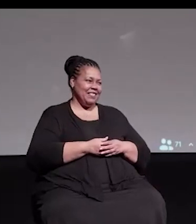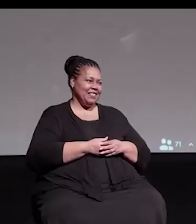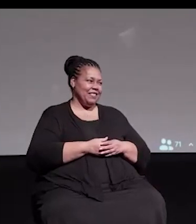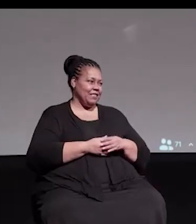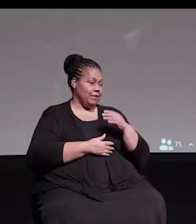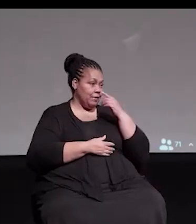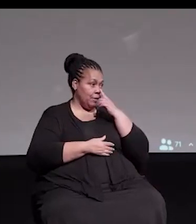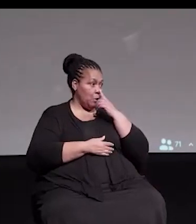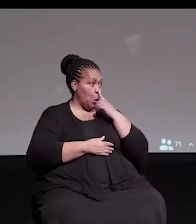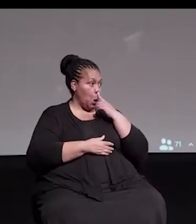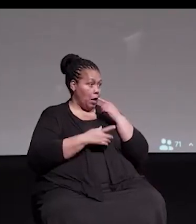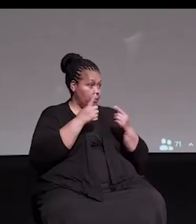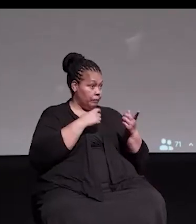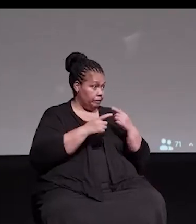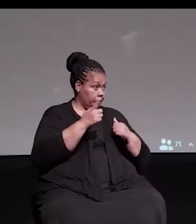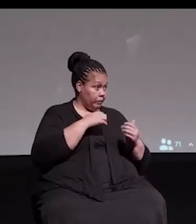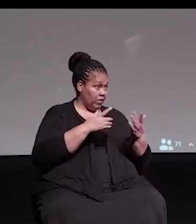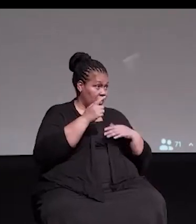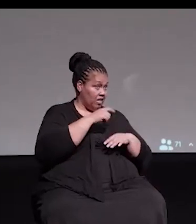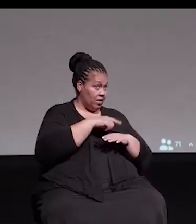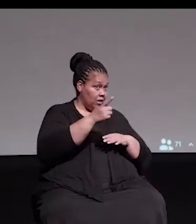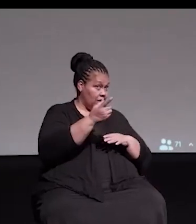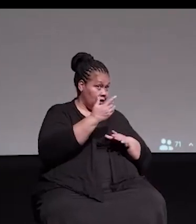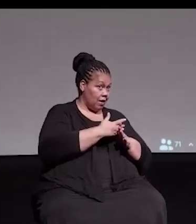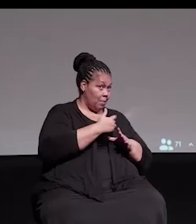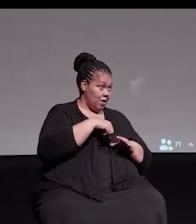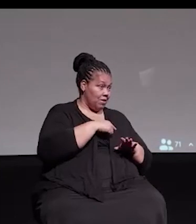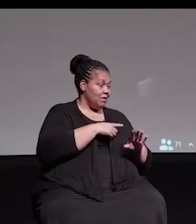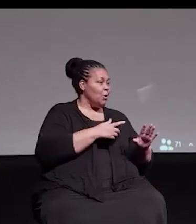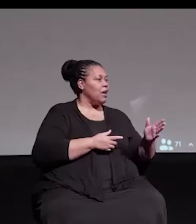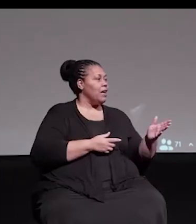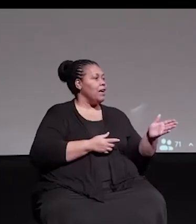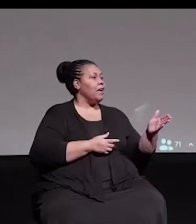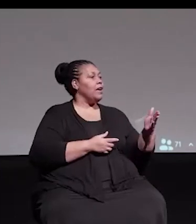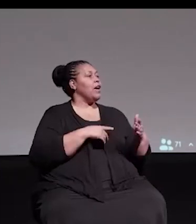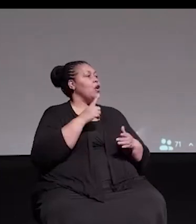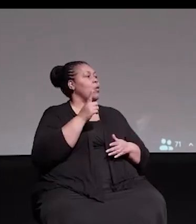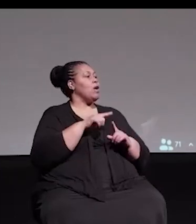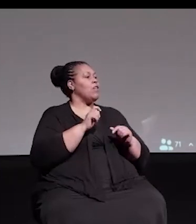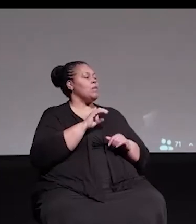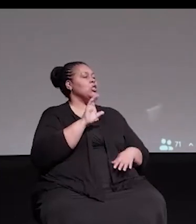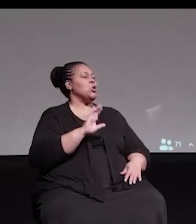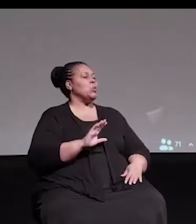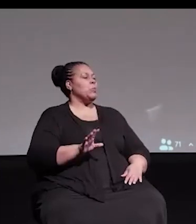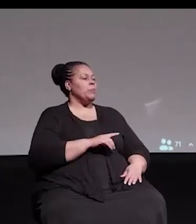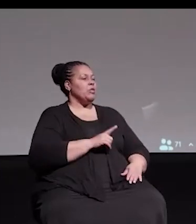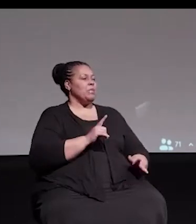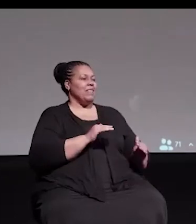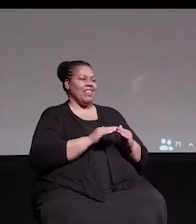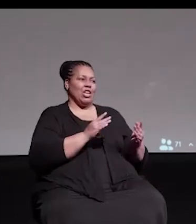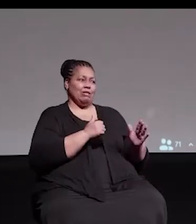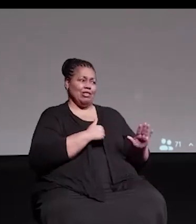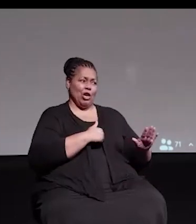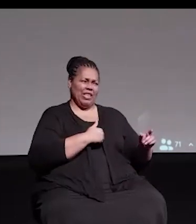Gonna keep taking questions until he gets done. I'm gonna take one from the Zoom, just to be fair,